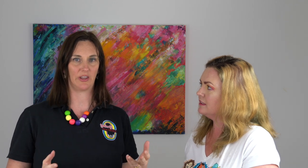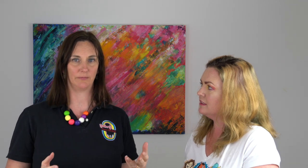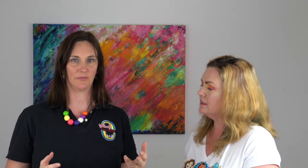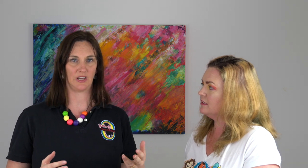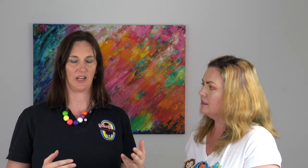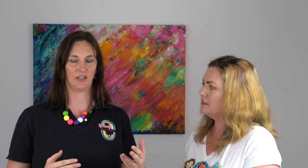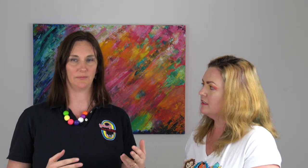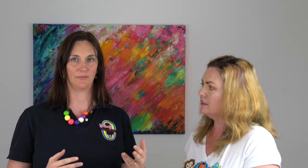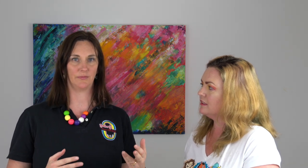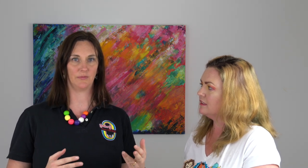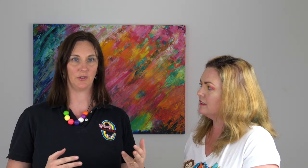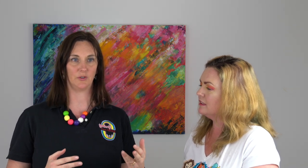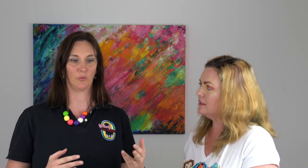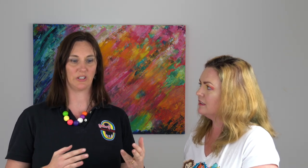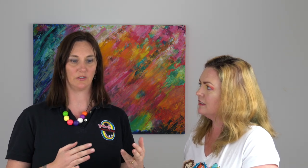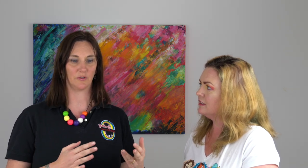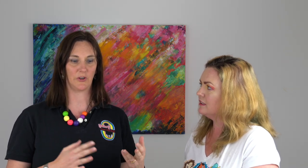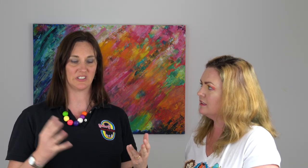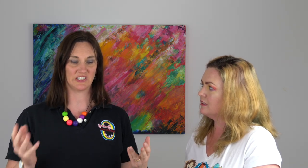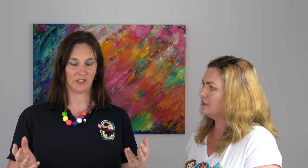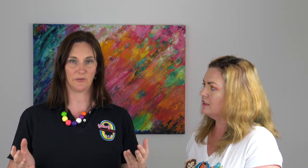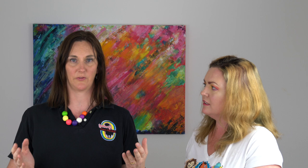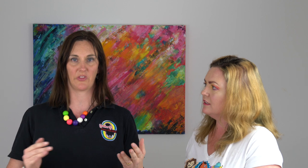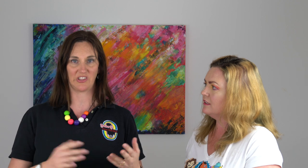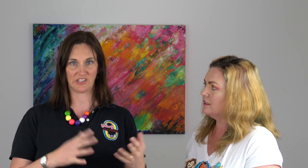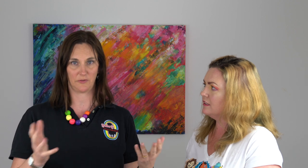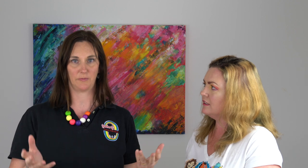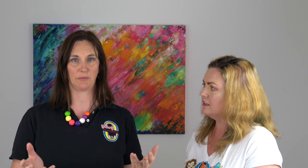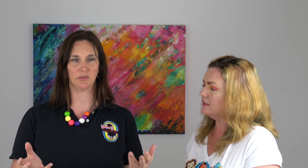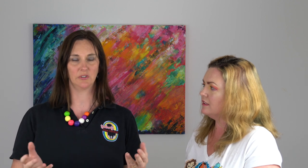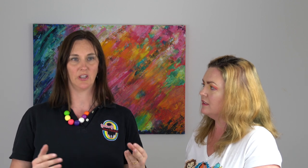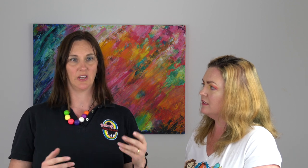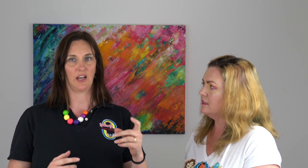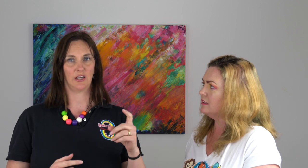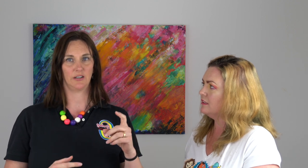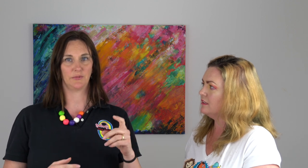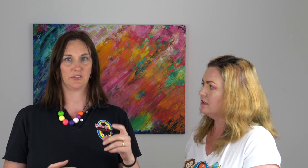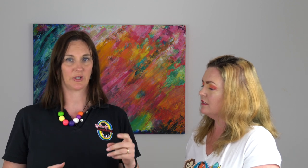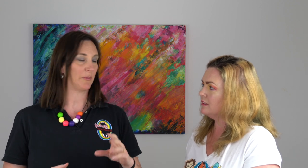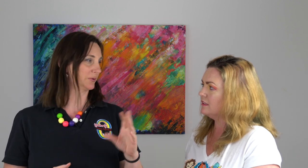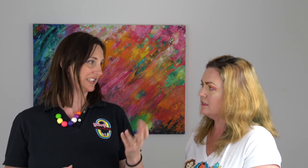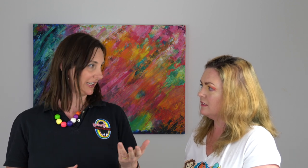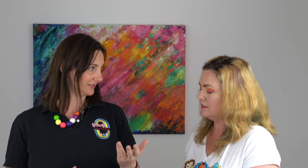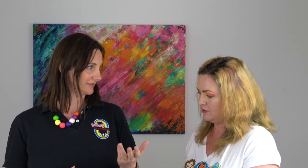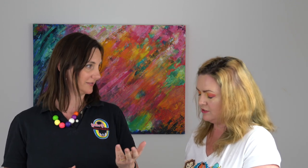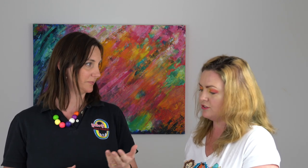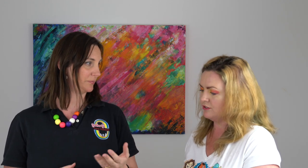them, when you refer to deaf, the deaf people, you do a capital D. Sure.